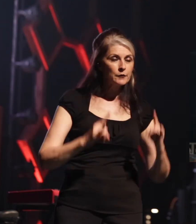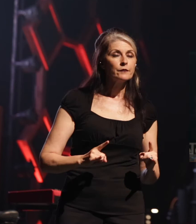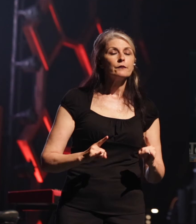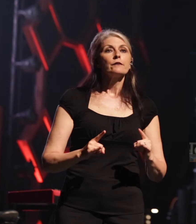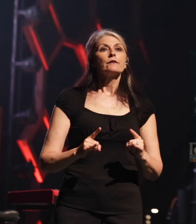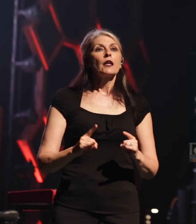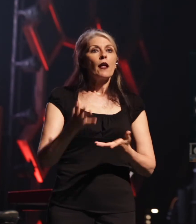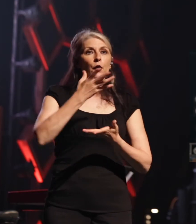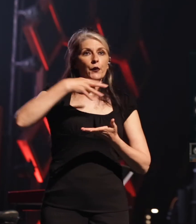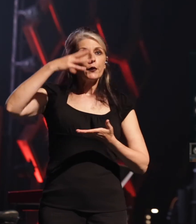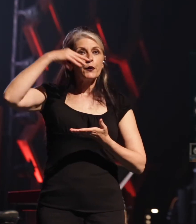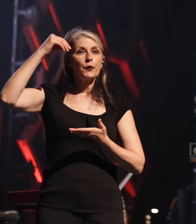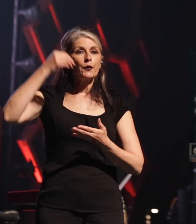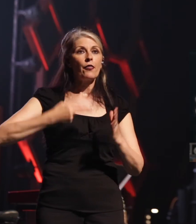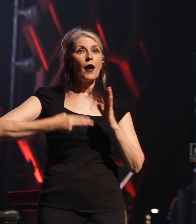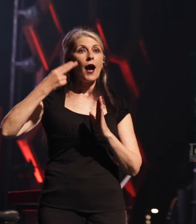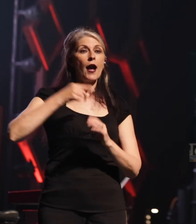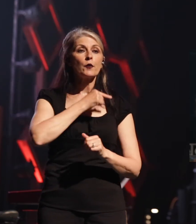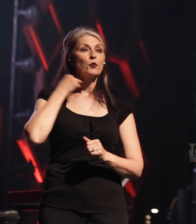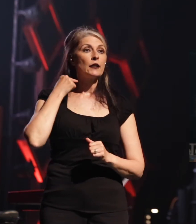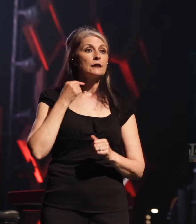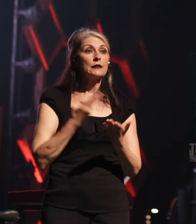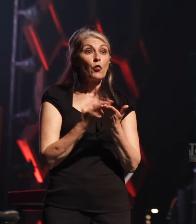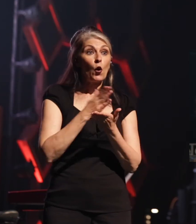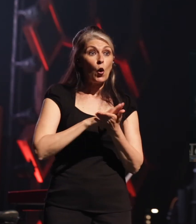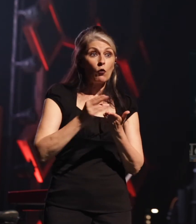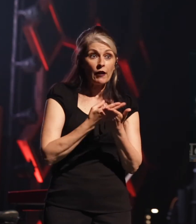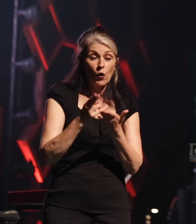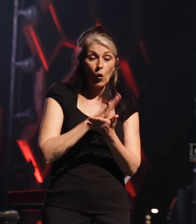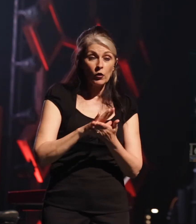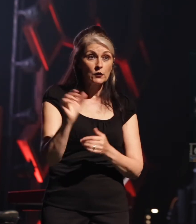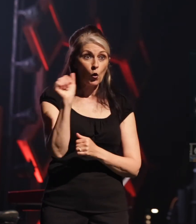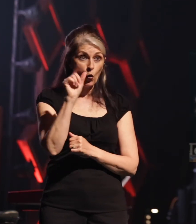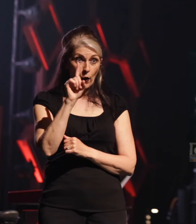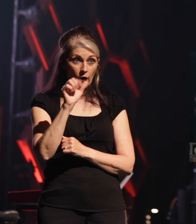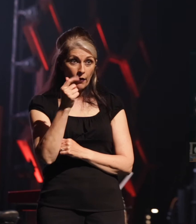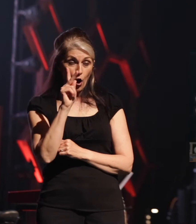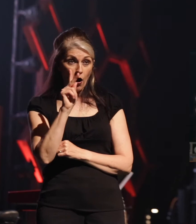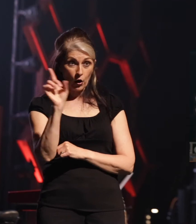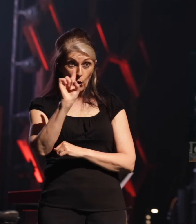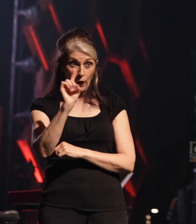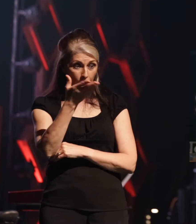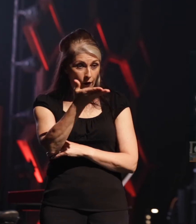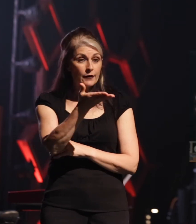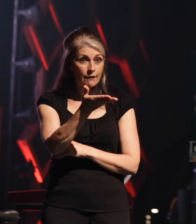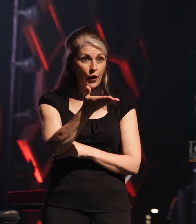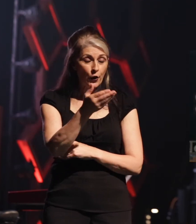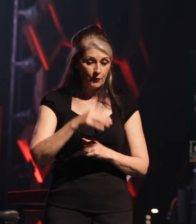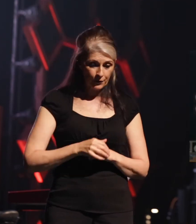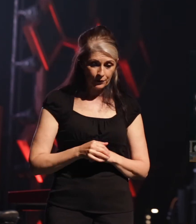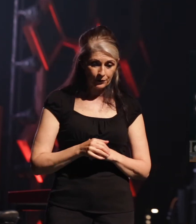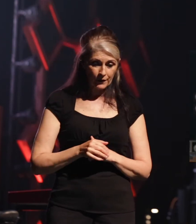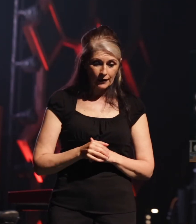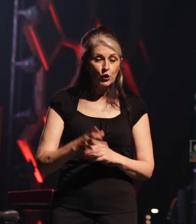before he gets into the Holy of Holies, where the Ark of the Covenant actually is. And you can see